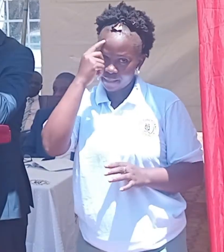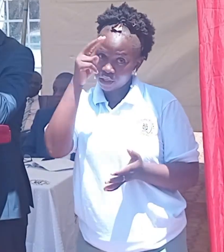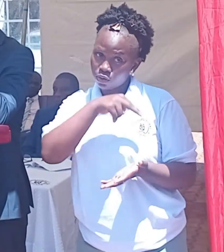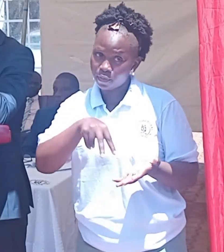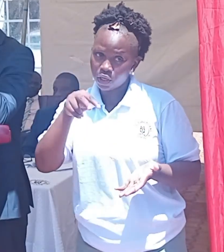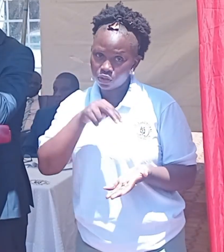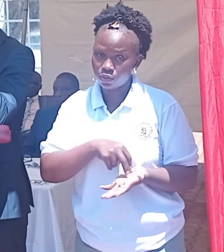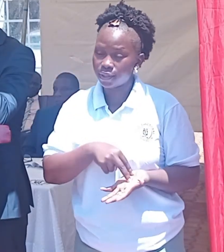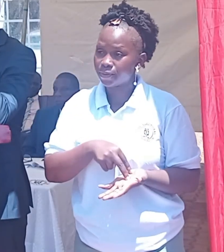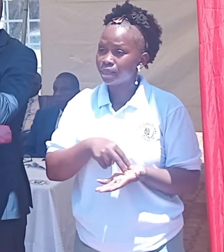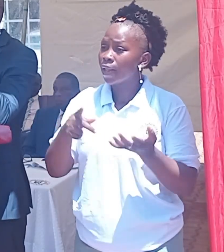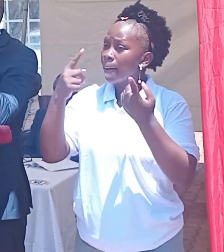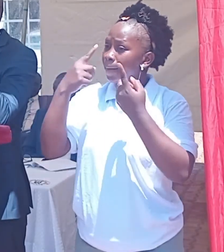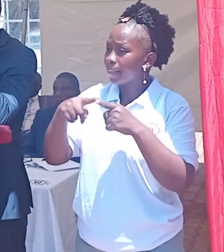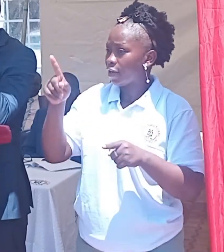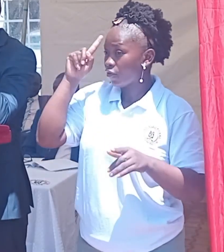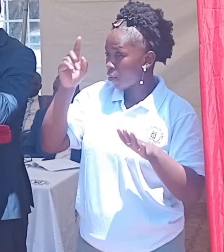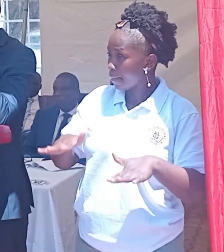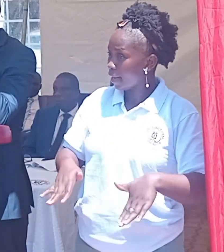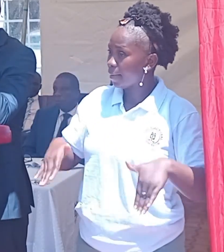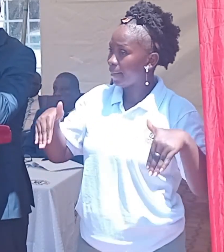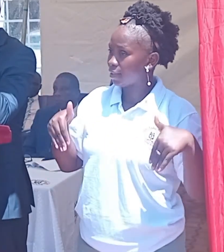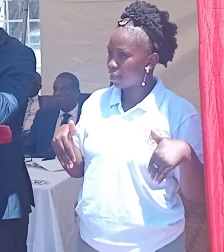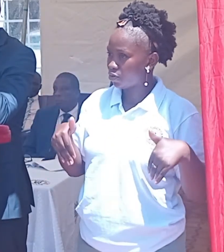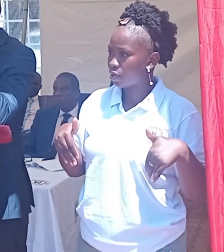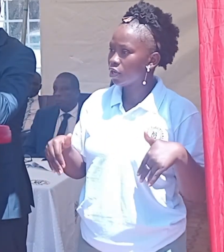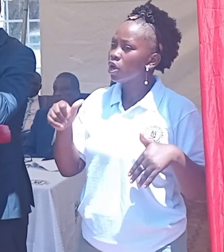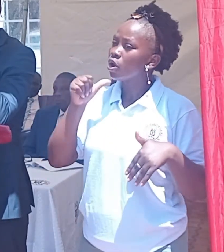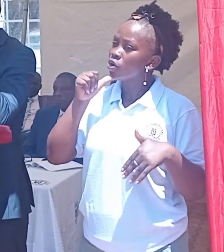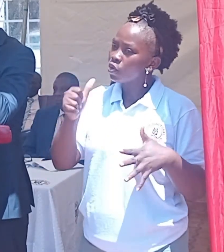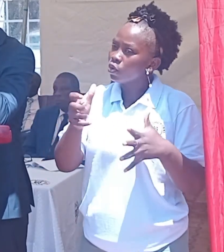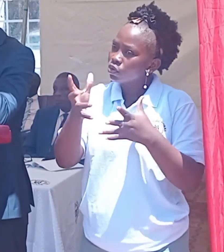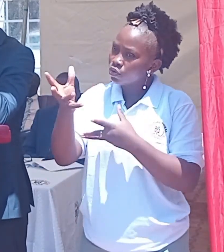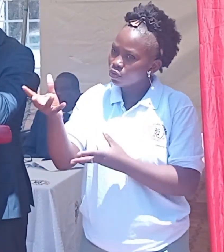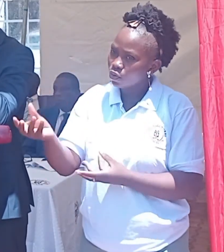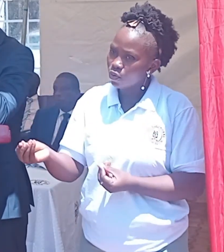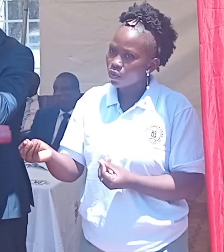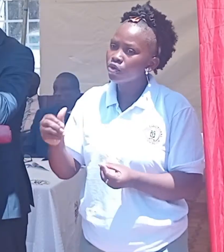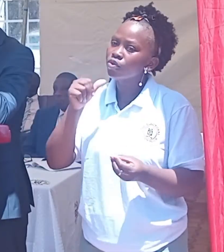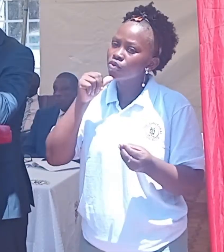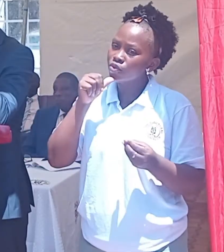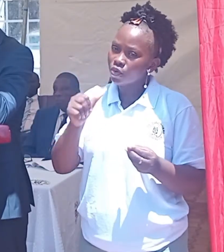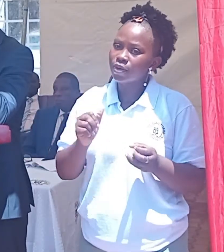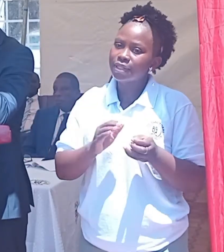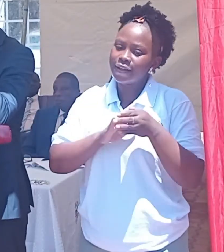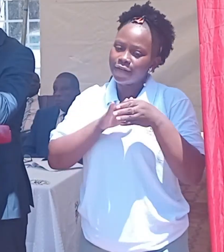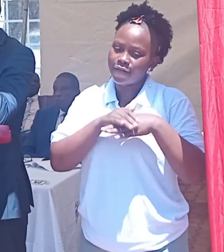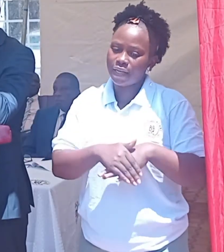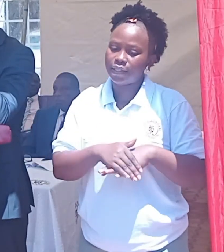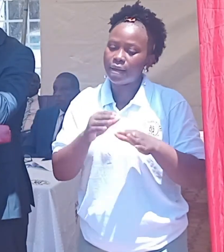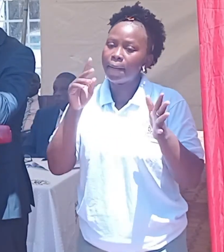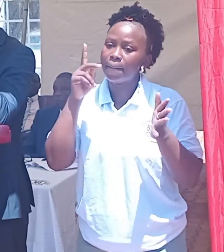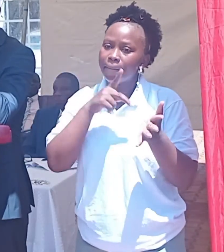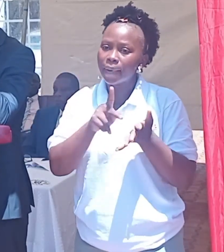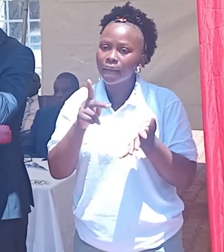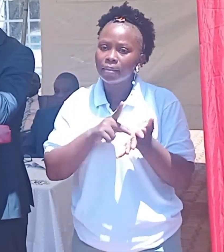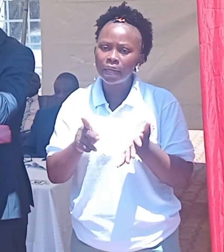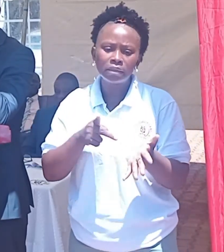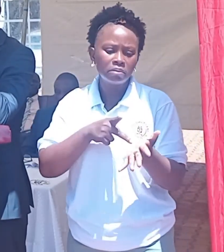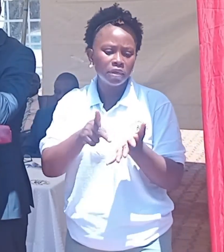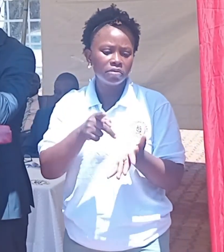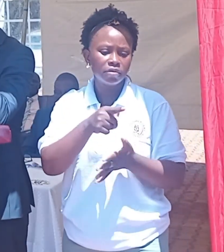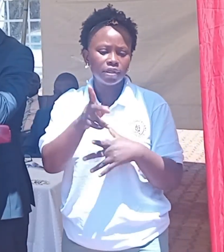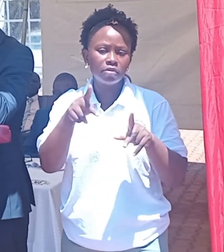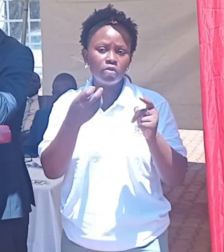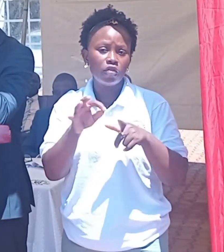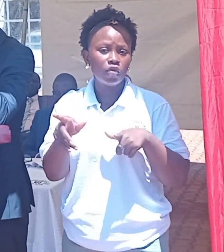nominations. But for parliamentary, don't effect the payments to these people